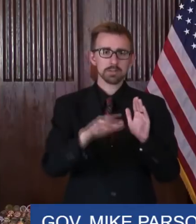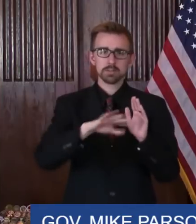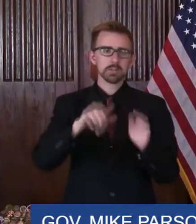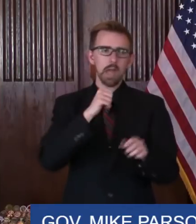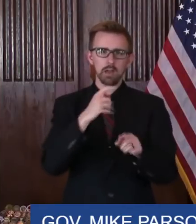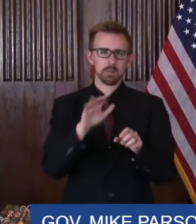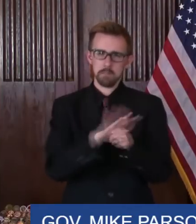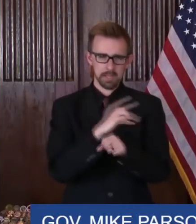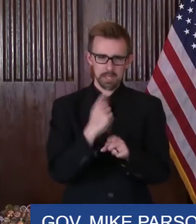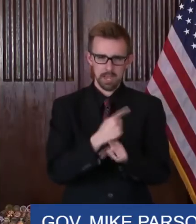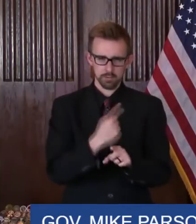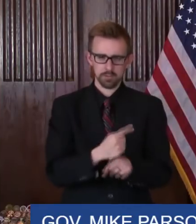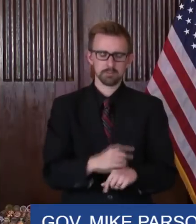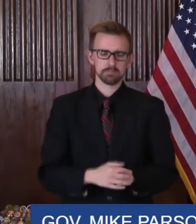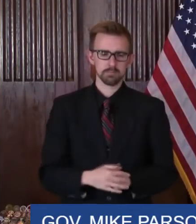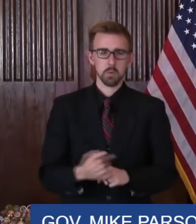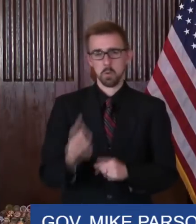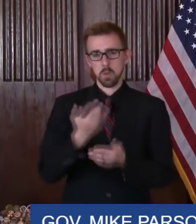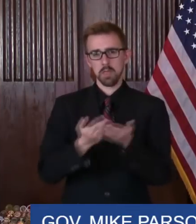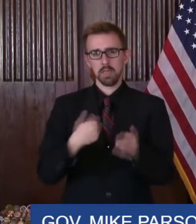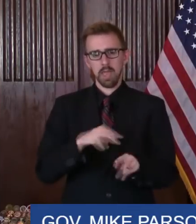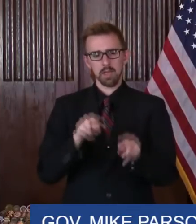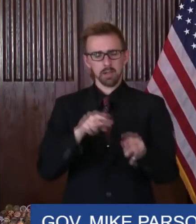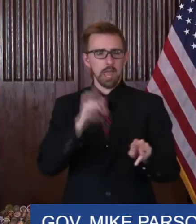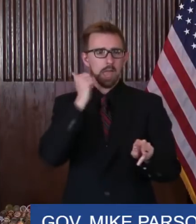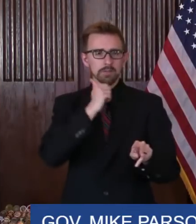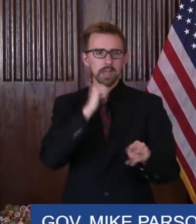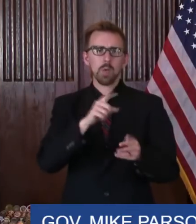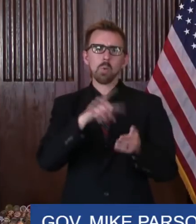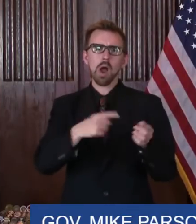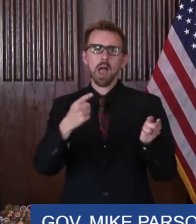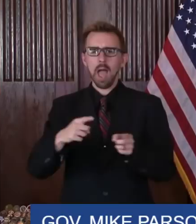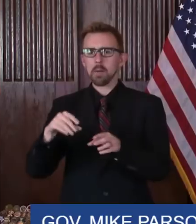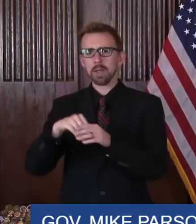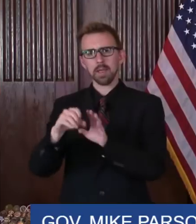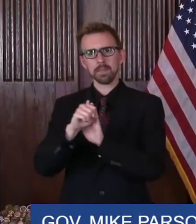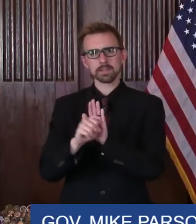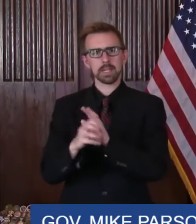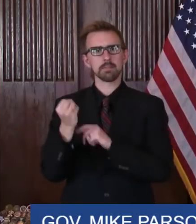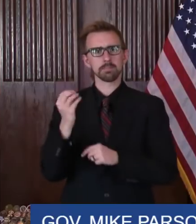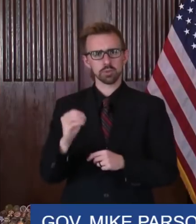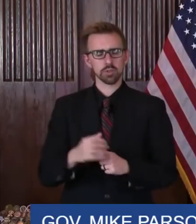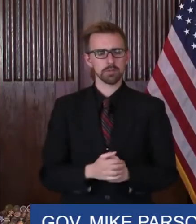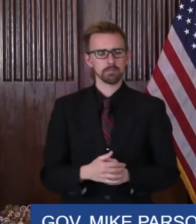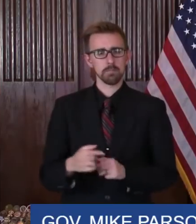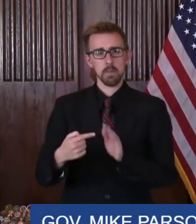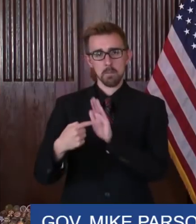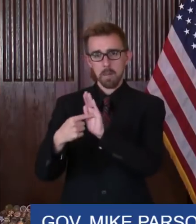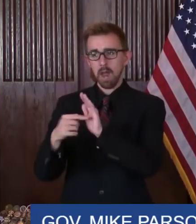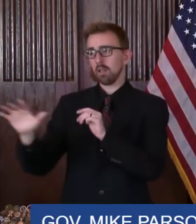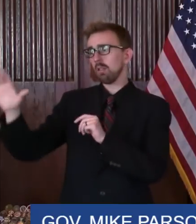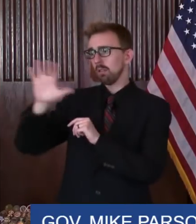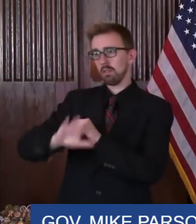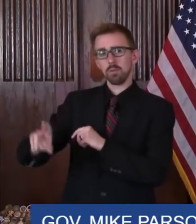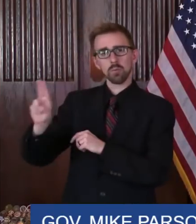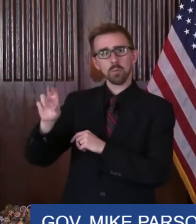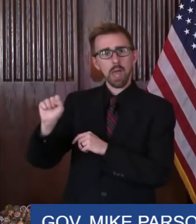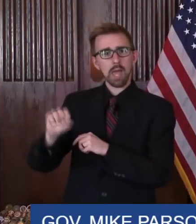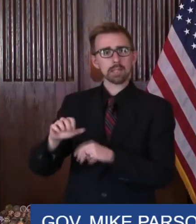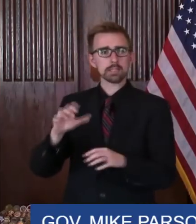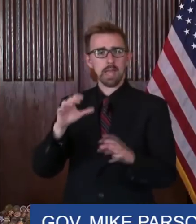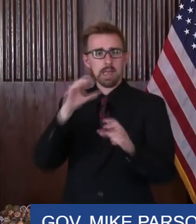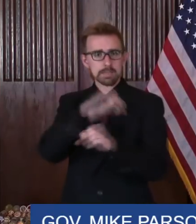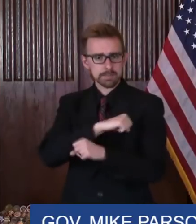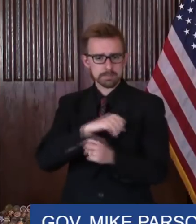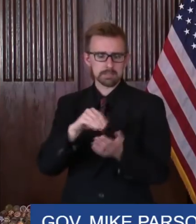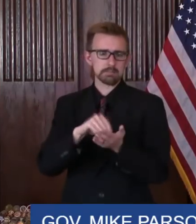accurate. And the one thing I look at every day is what's happening in the state of Missouri. I get the models across the United States, the estimates by people